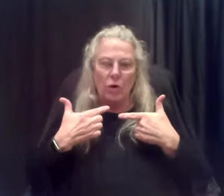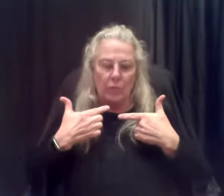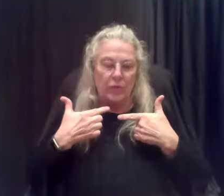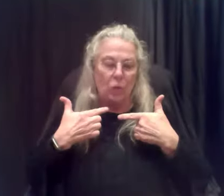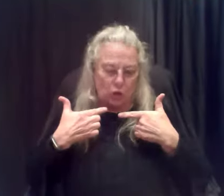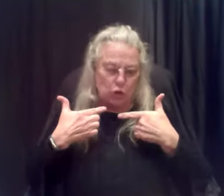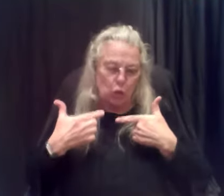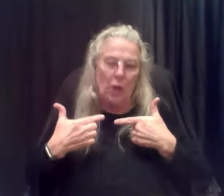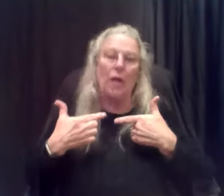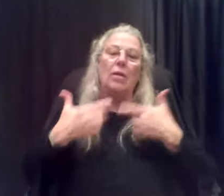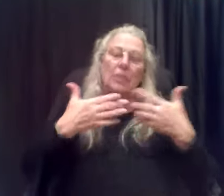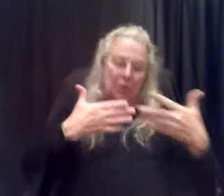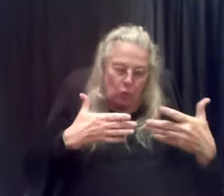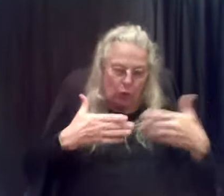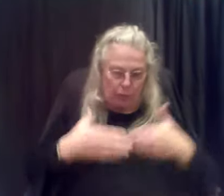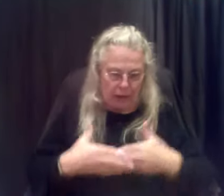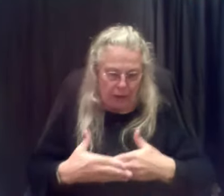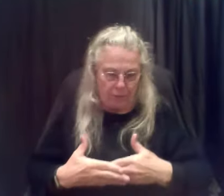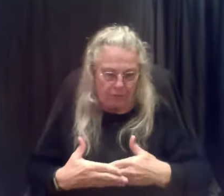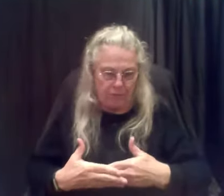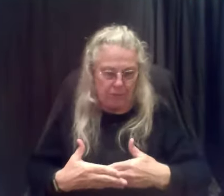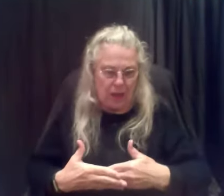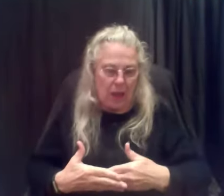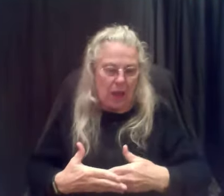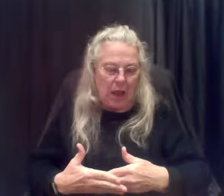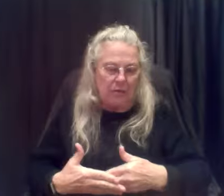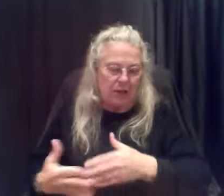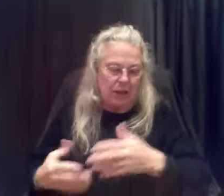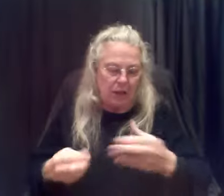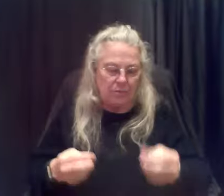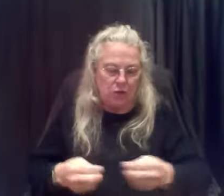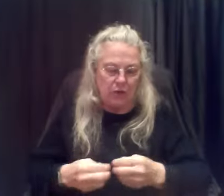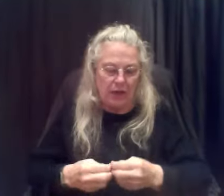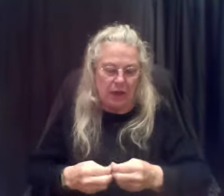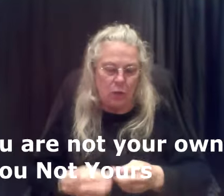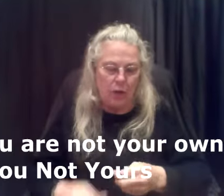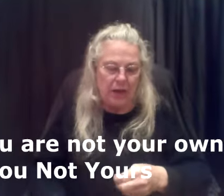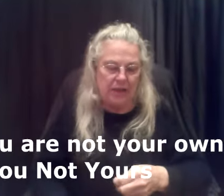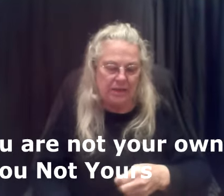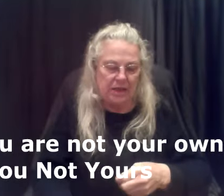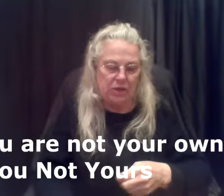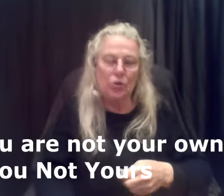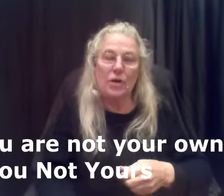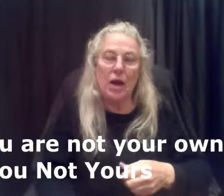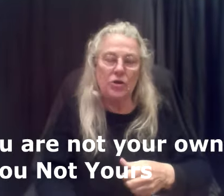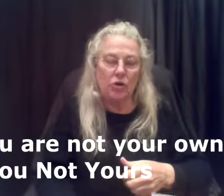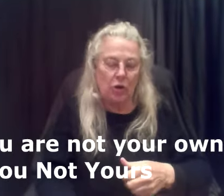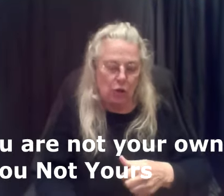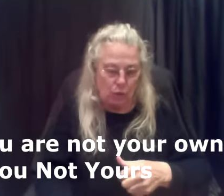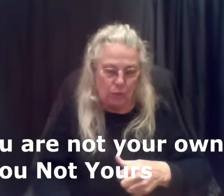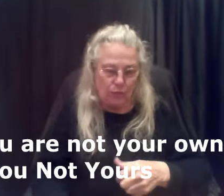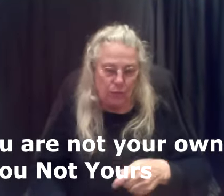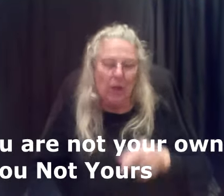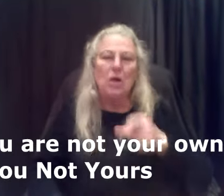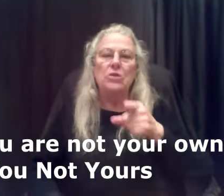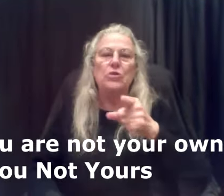but the word dwell would be. Then it comes to the end where it says you are not your own. So it'd